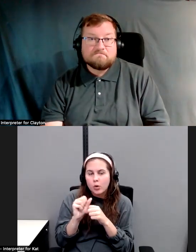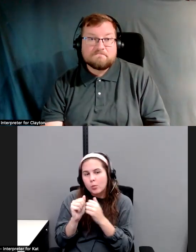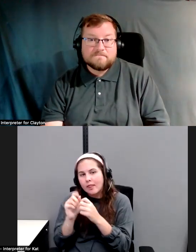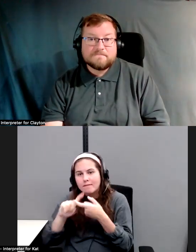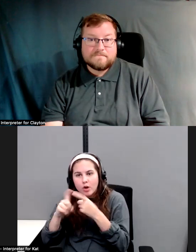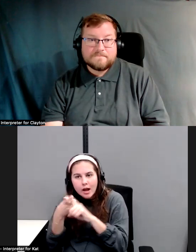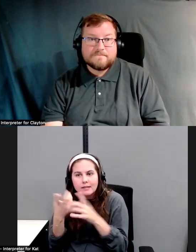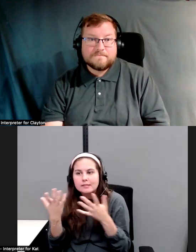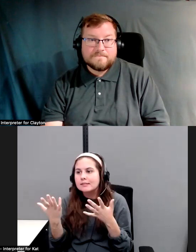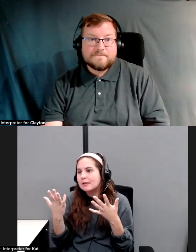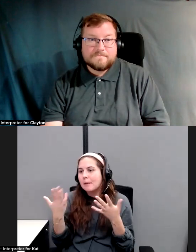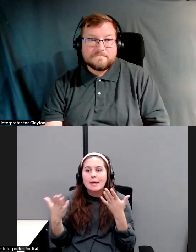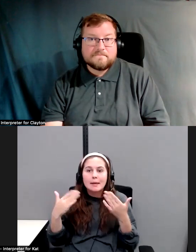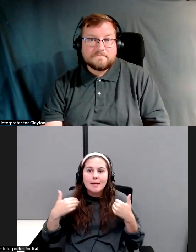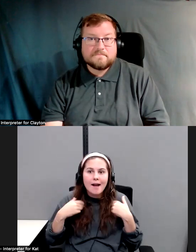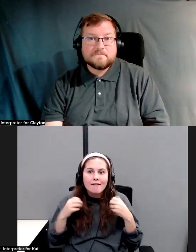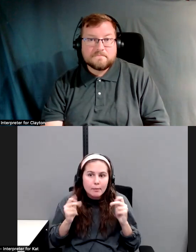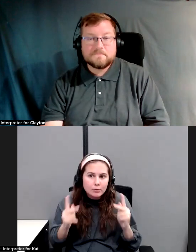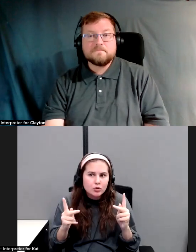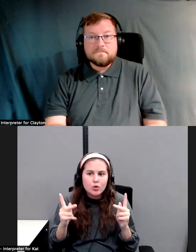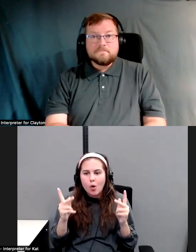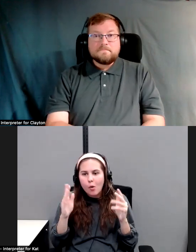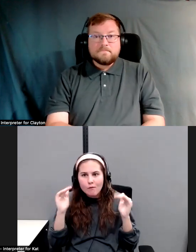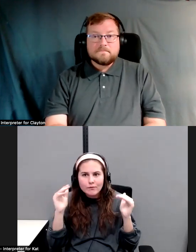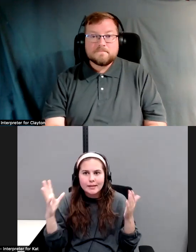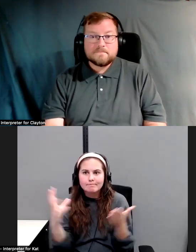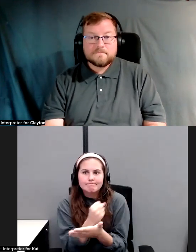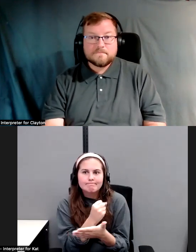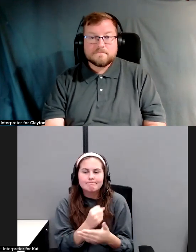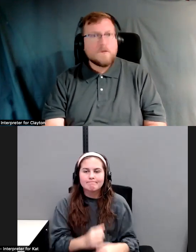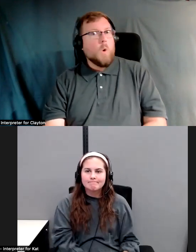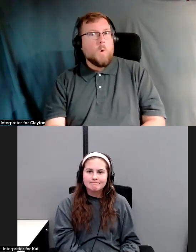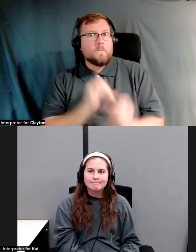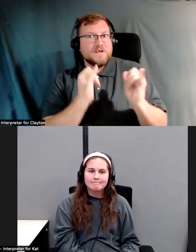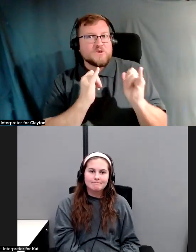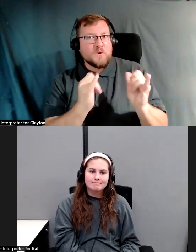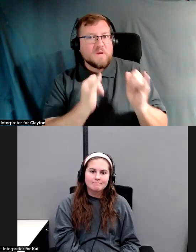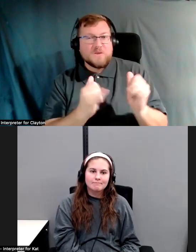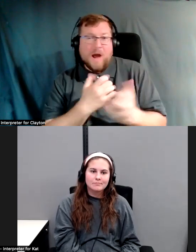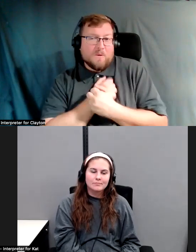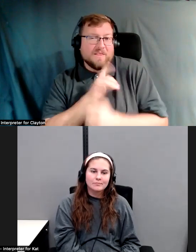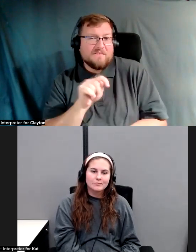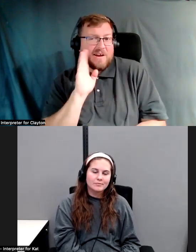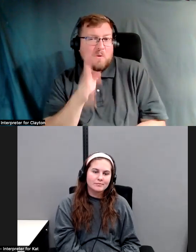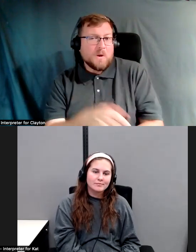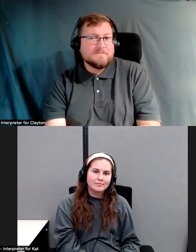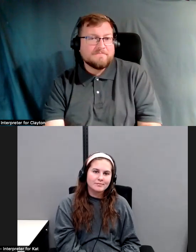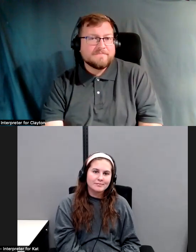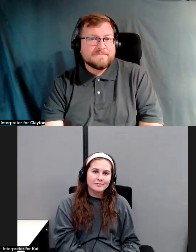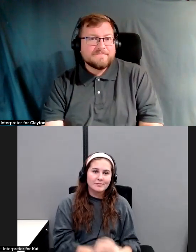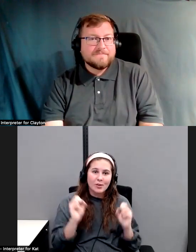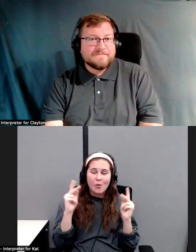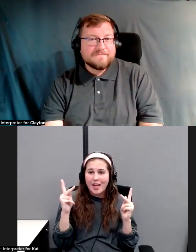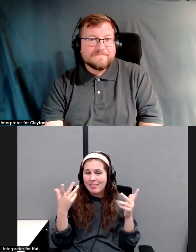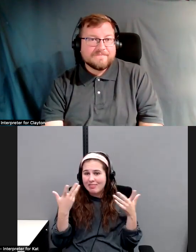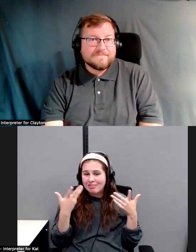an opportunity to direct, I hope you take that. Me too. I'd love it. Okay, I mean, that's all that